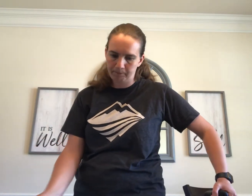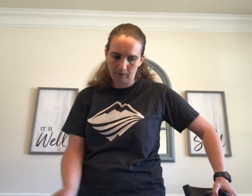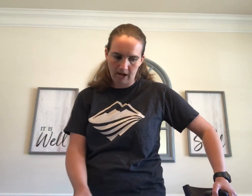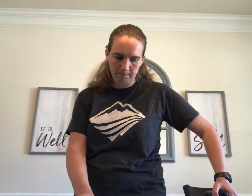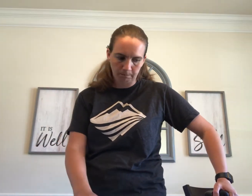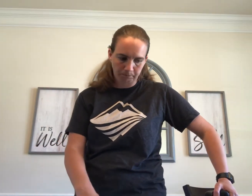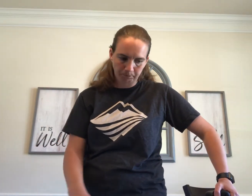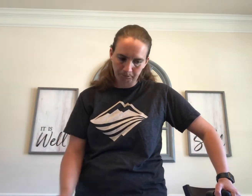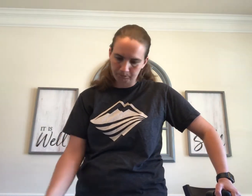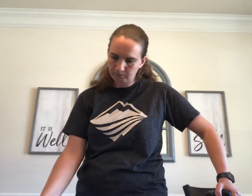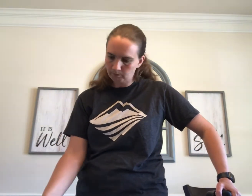okay?